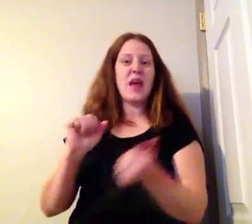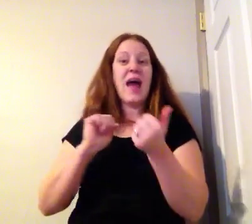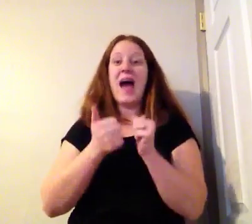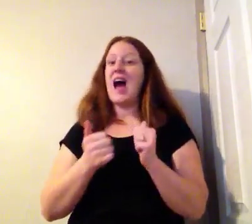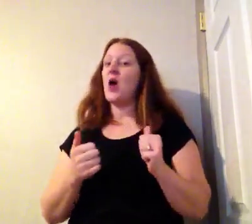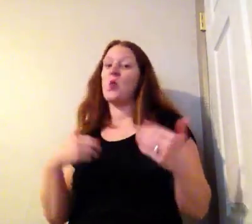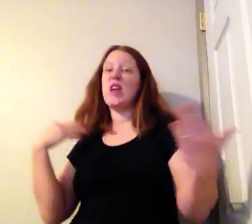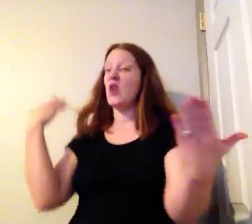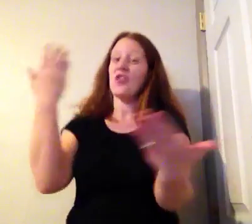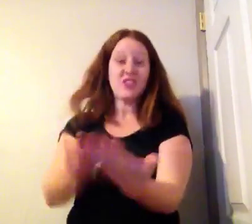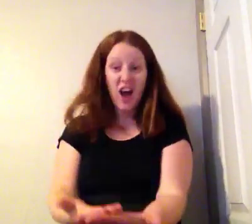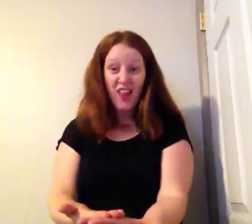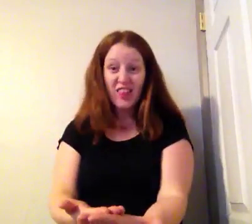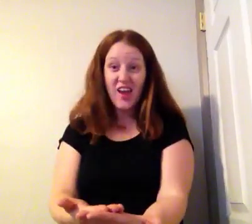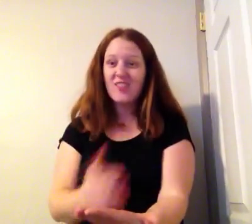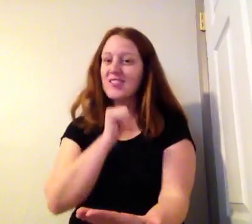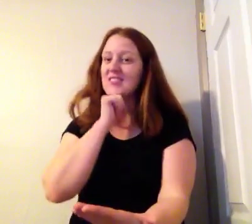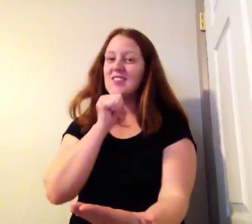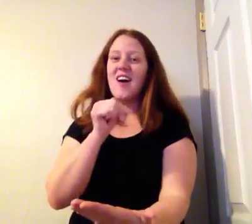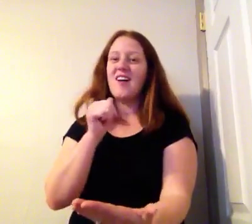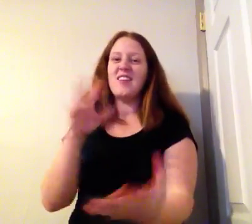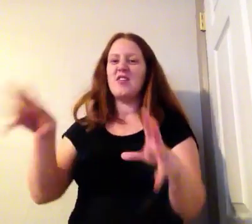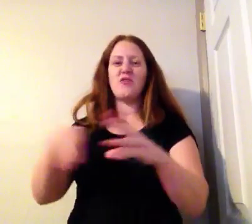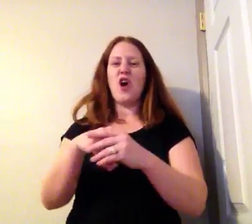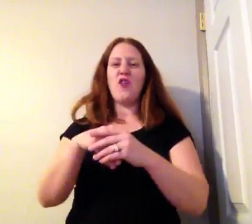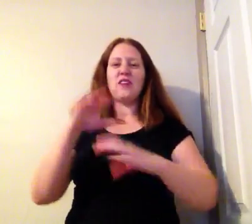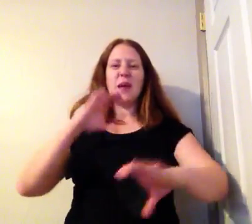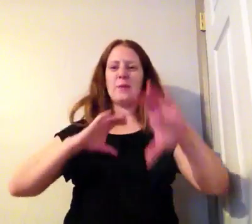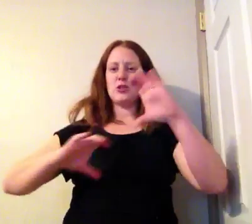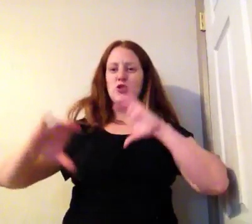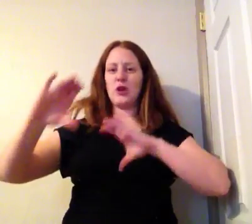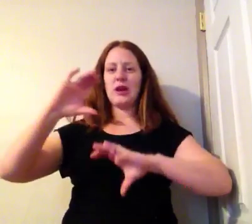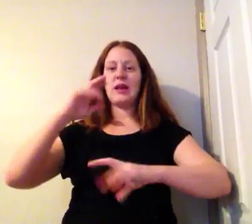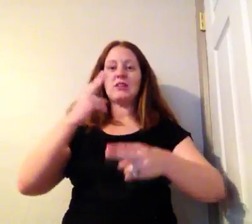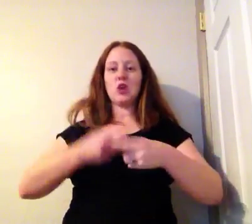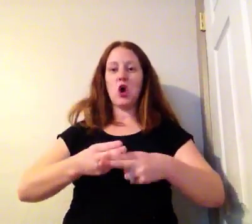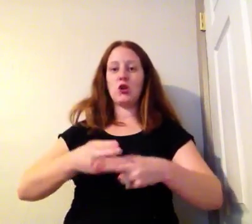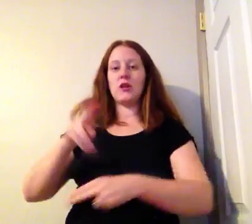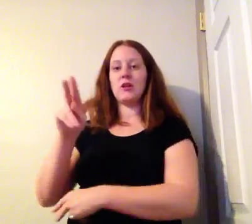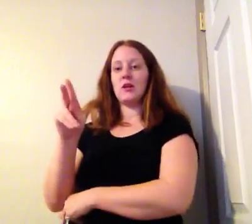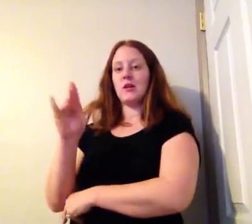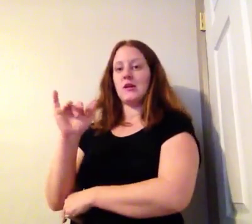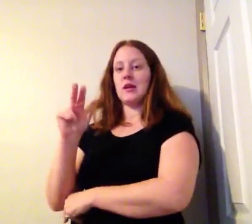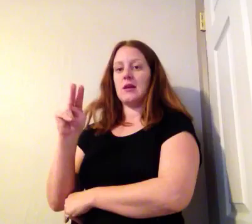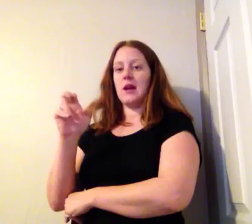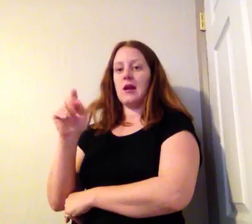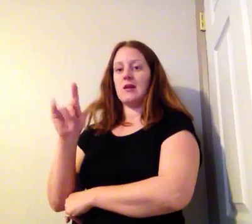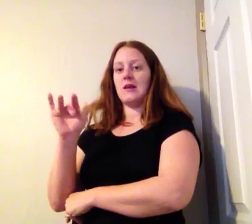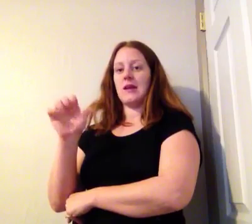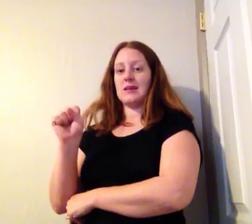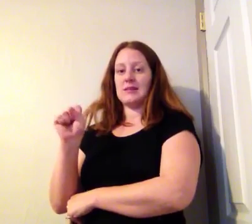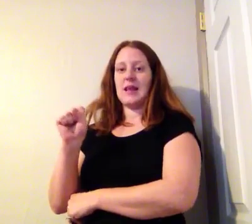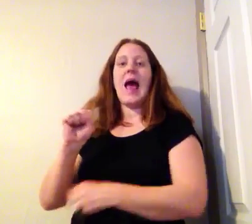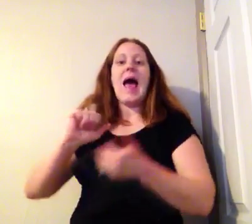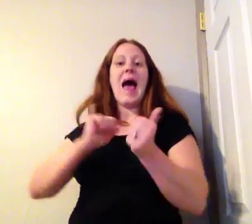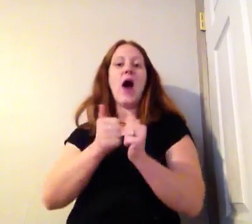not the chemistry we are interested in. That's called kinetics, how you get there. We are dealing this semester